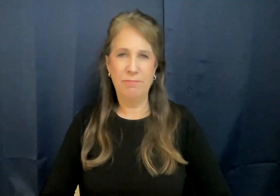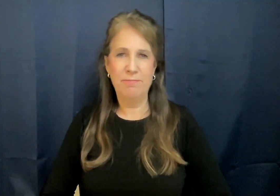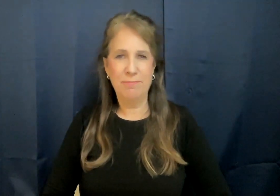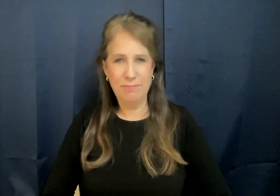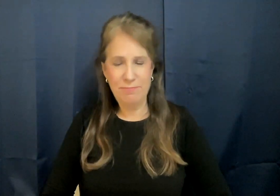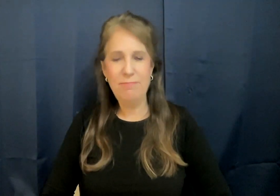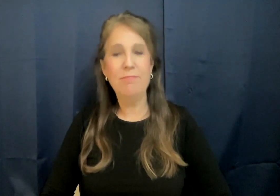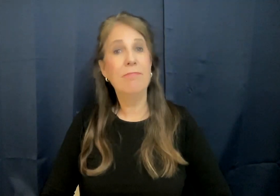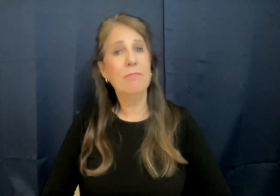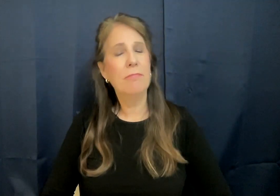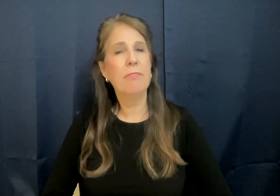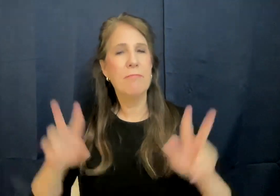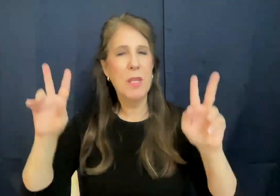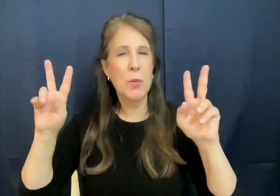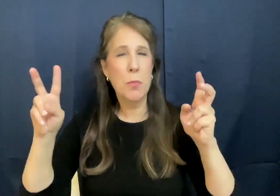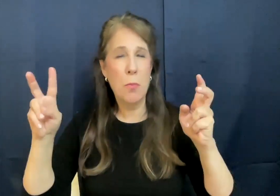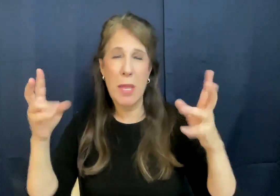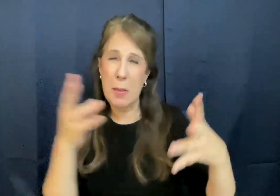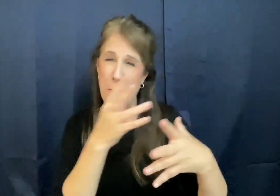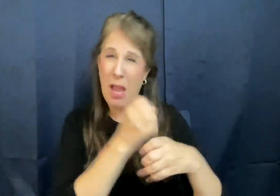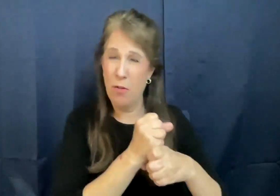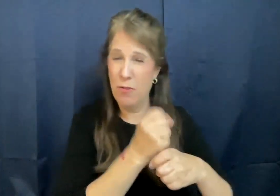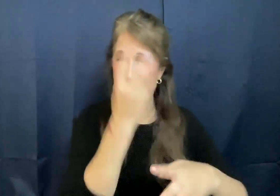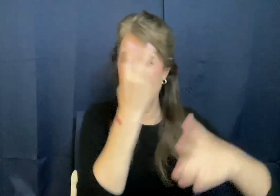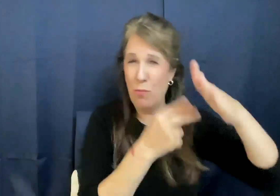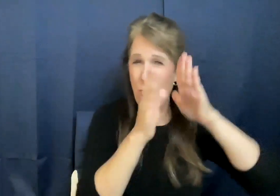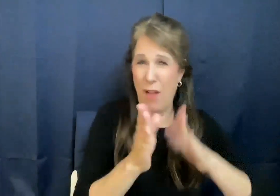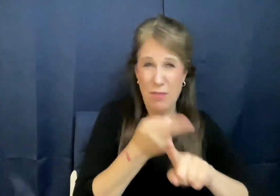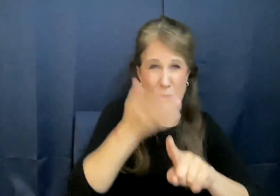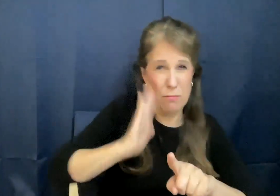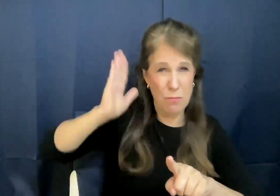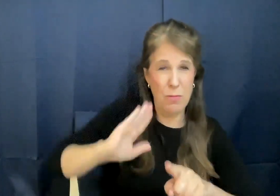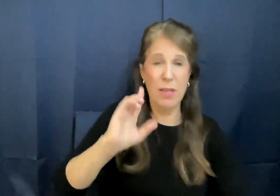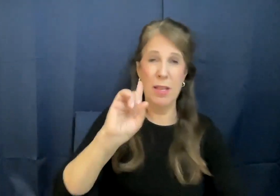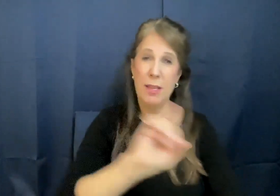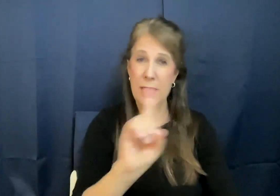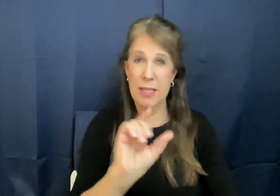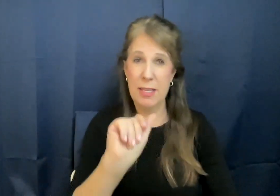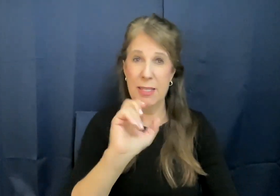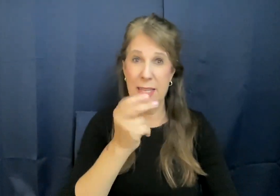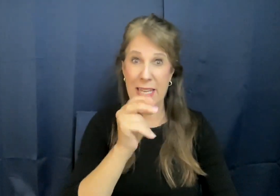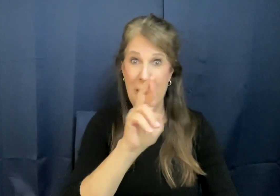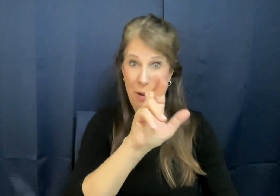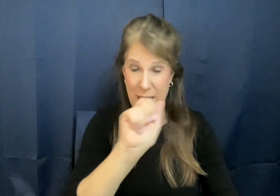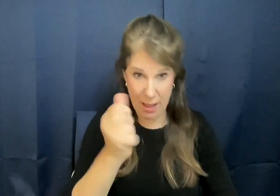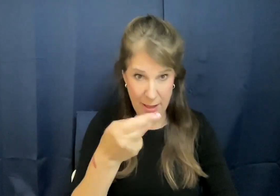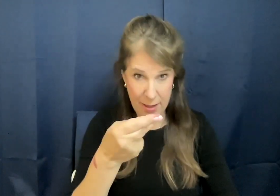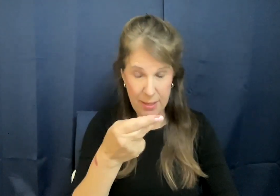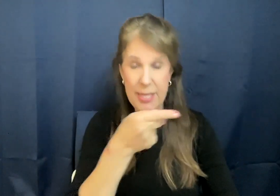To paraphrase the prophet Zechariah, boys and girls shall once again play in the streets of